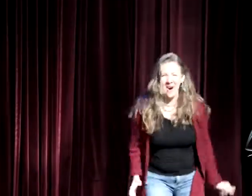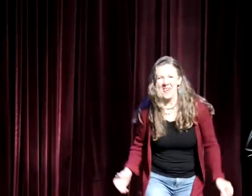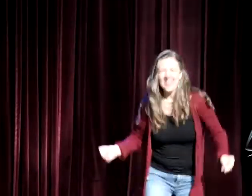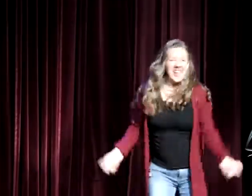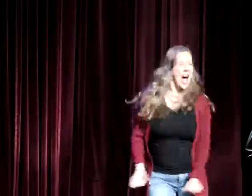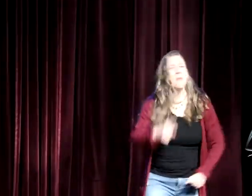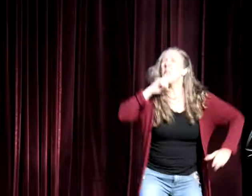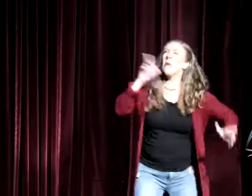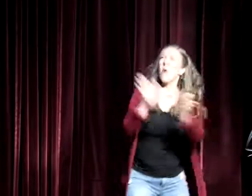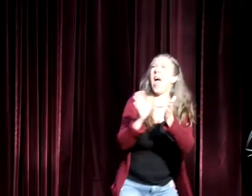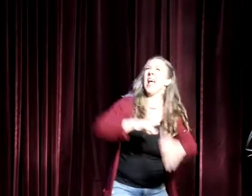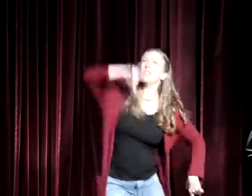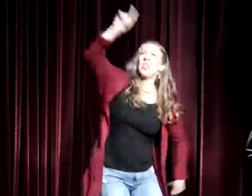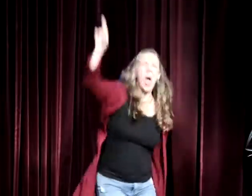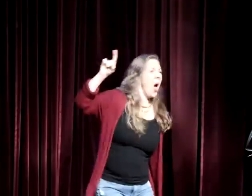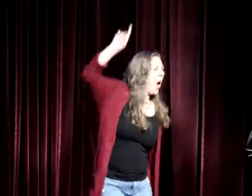I'm gonna raise you